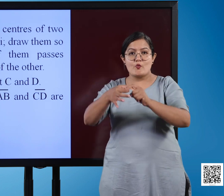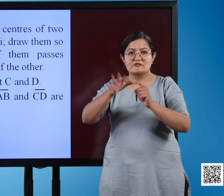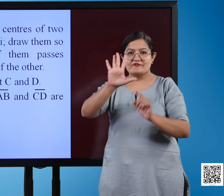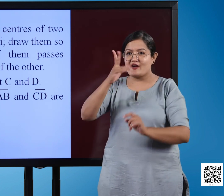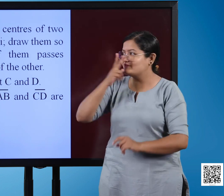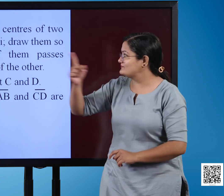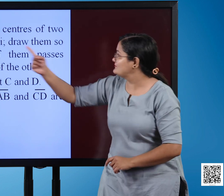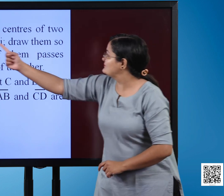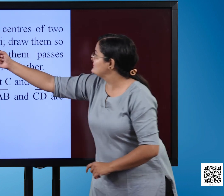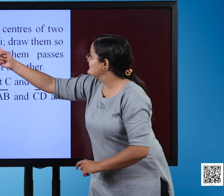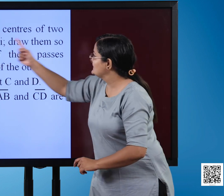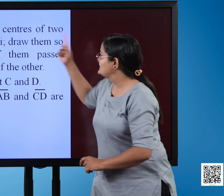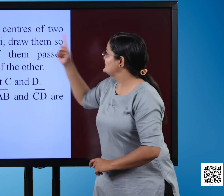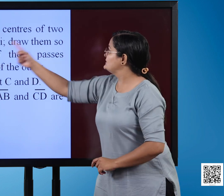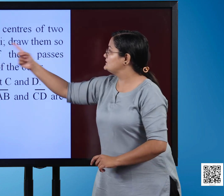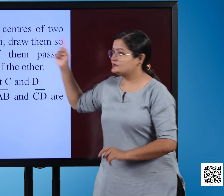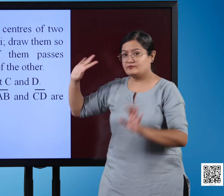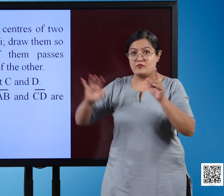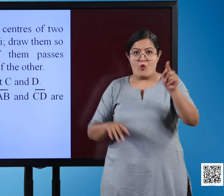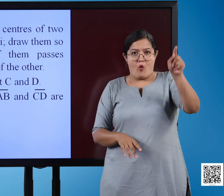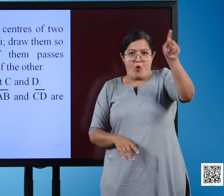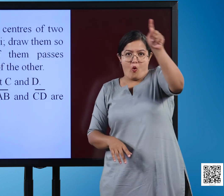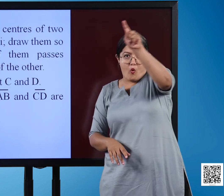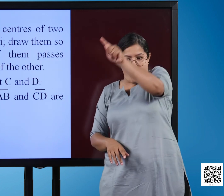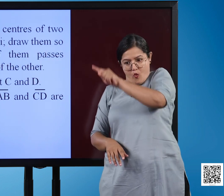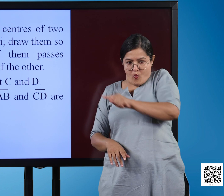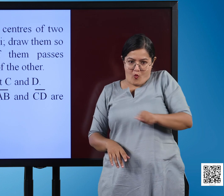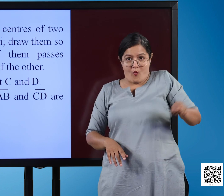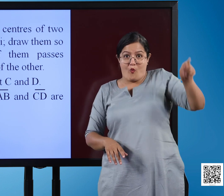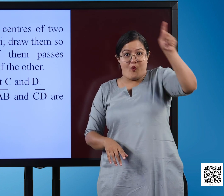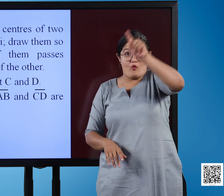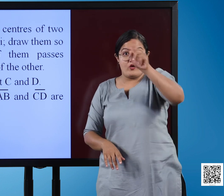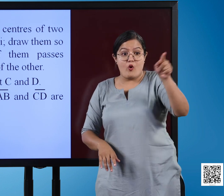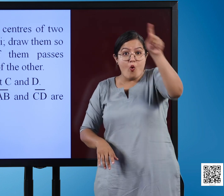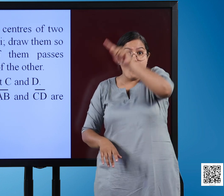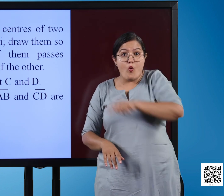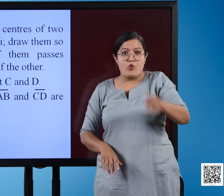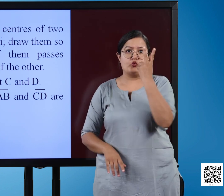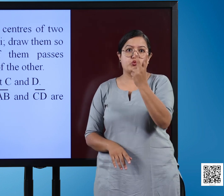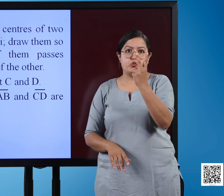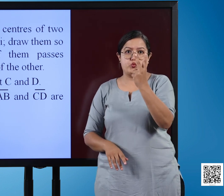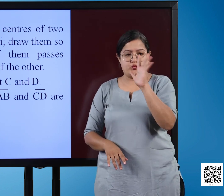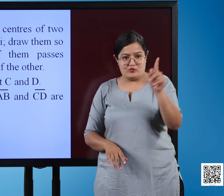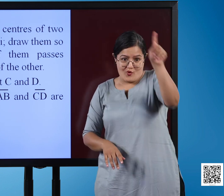Five. Let AB be the centers of two circles of equal radii.